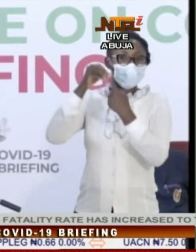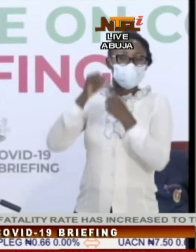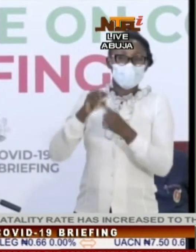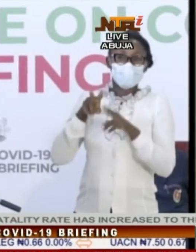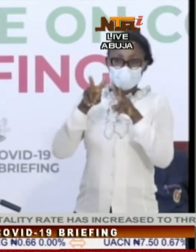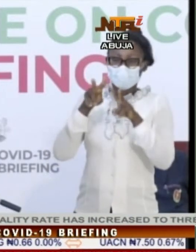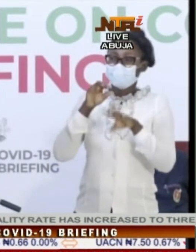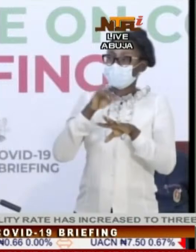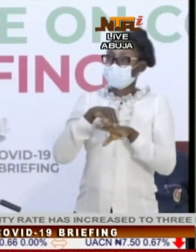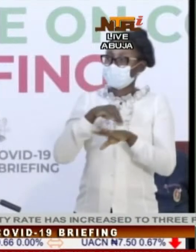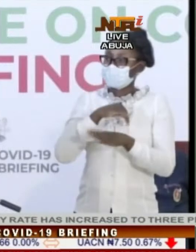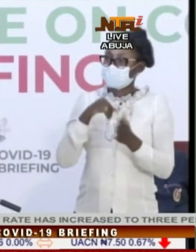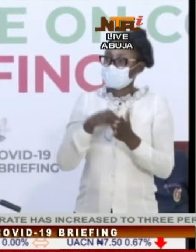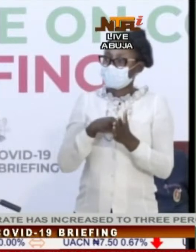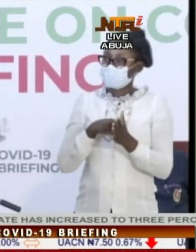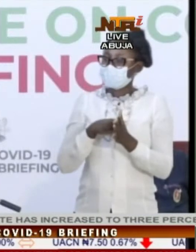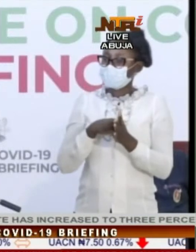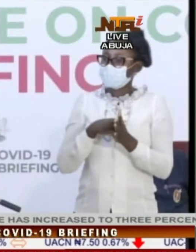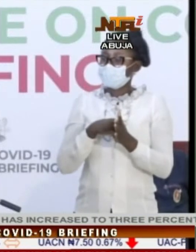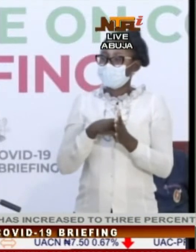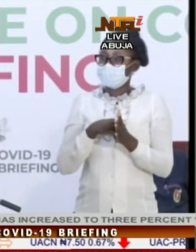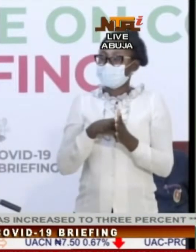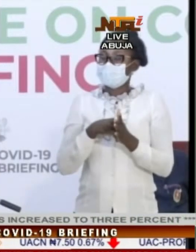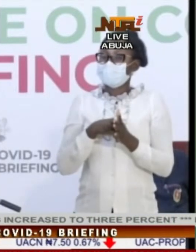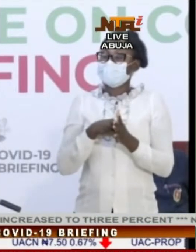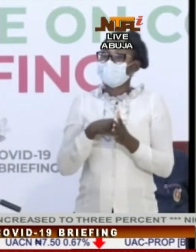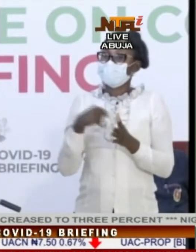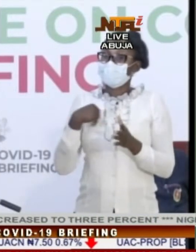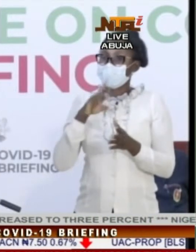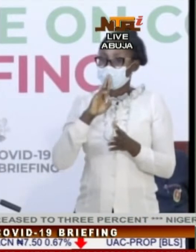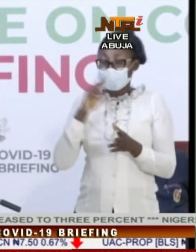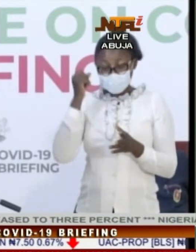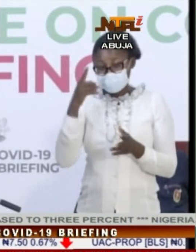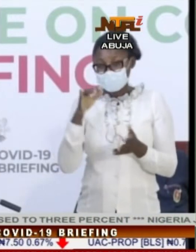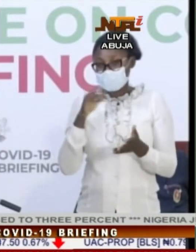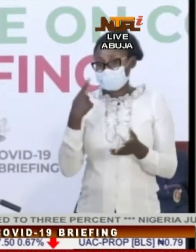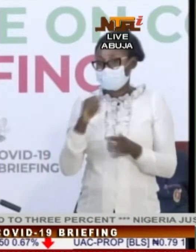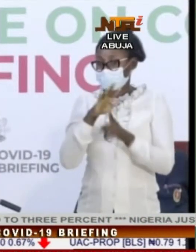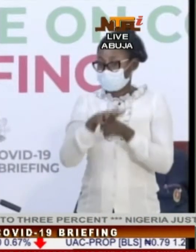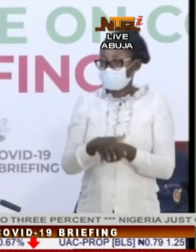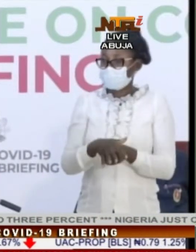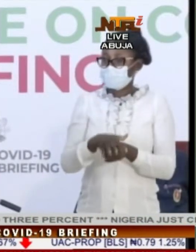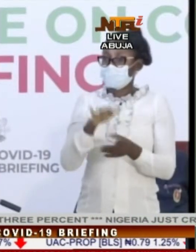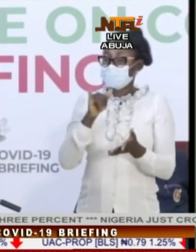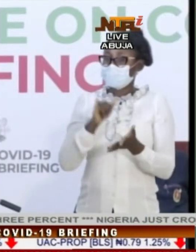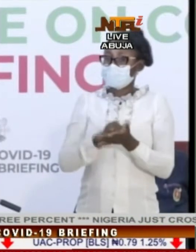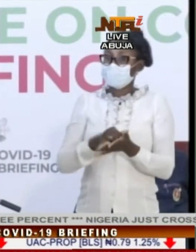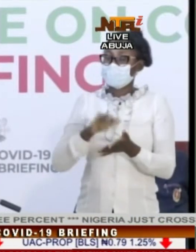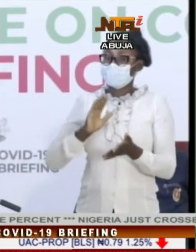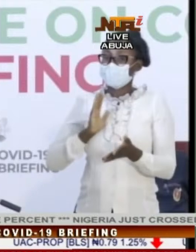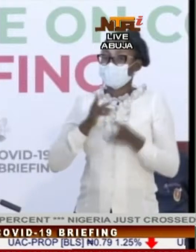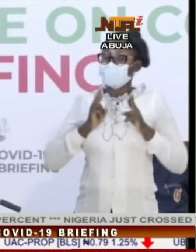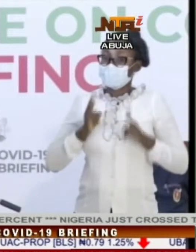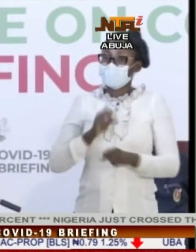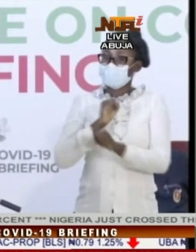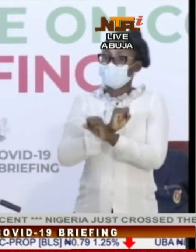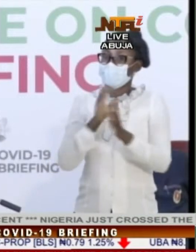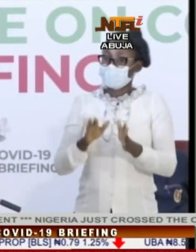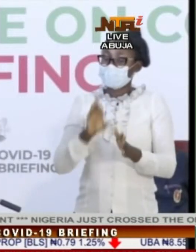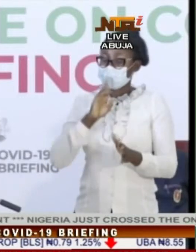the fact that our health system is currently strained. We understand the pressure that our health workers are